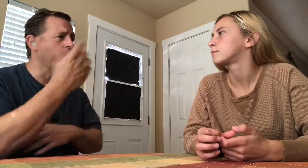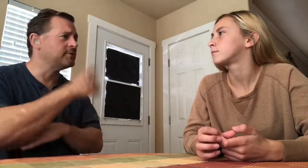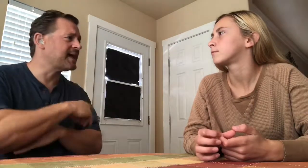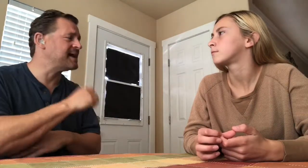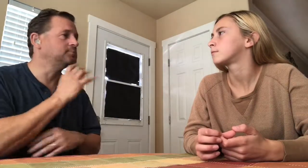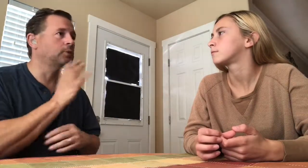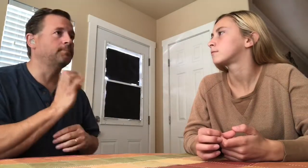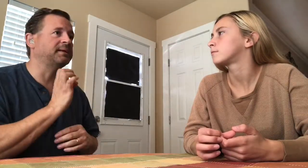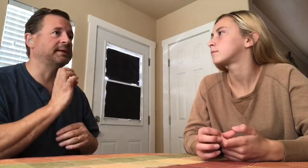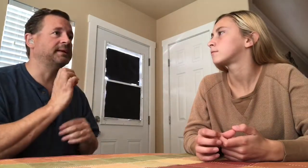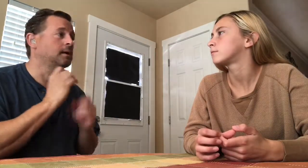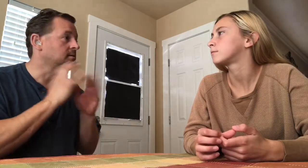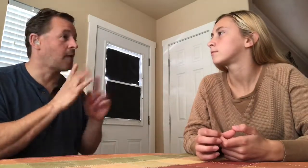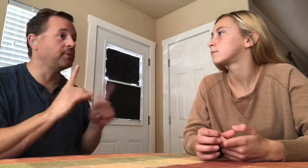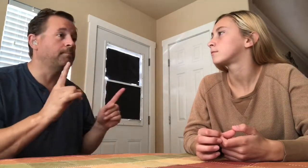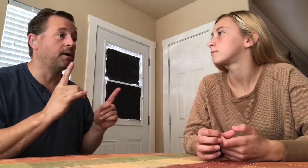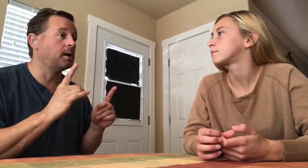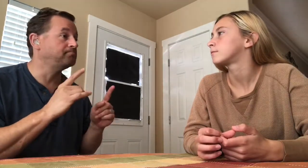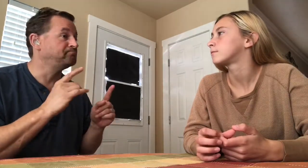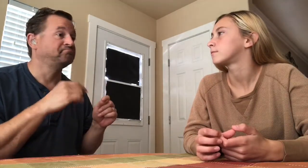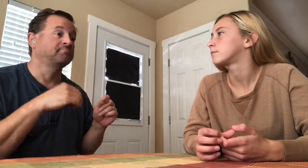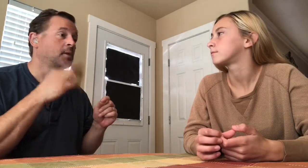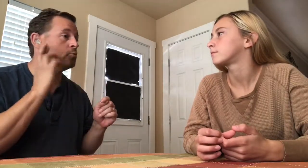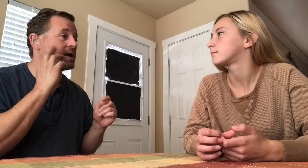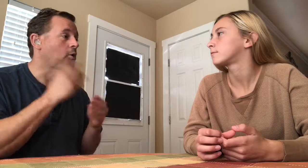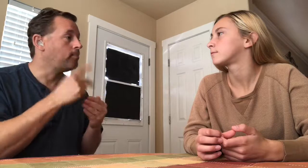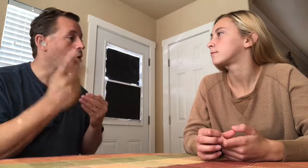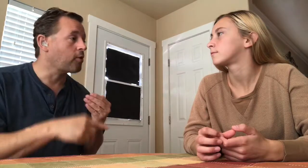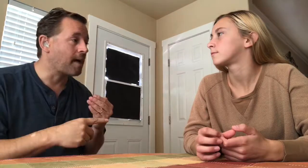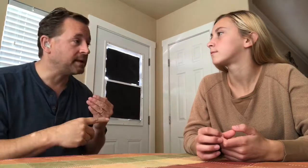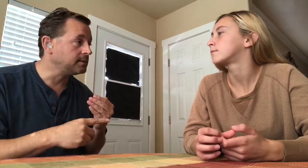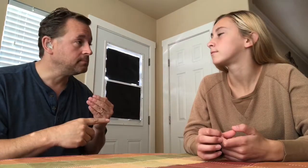Other days will be nothing but regular programming.